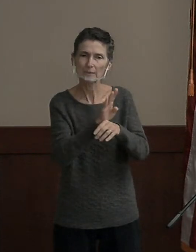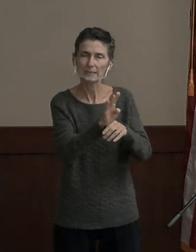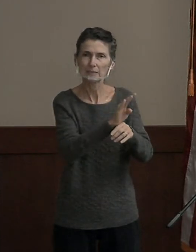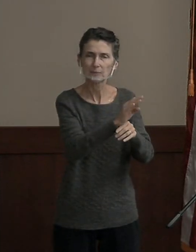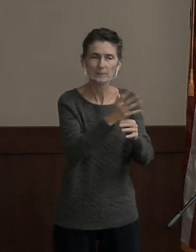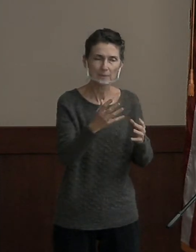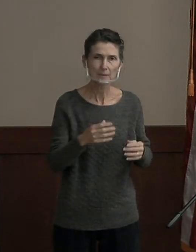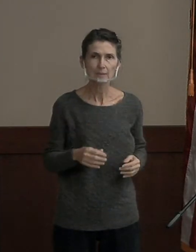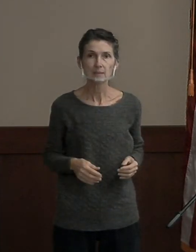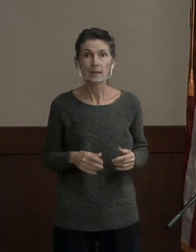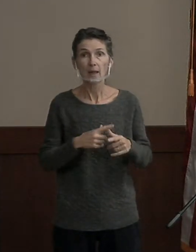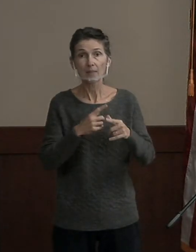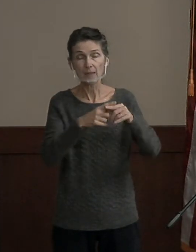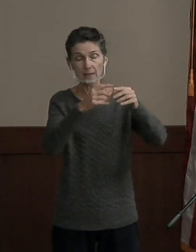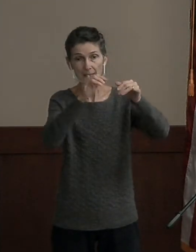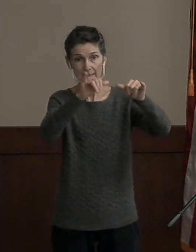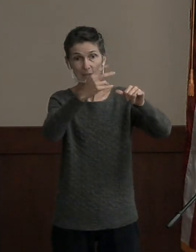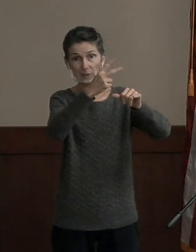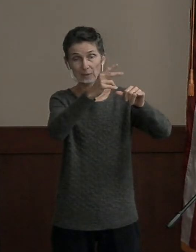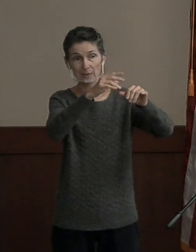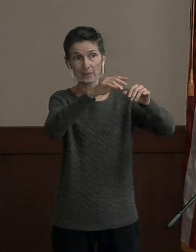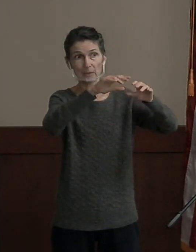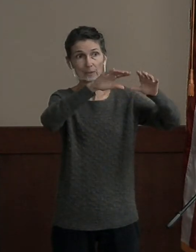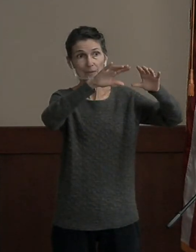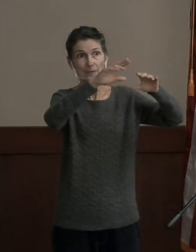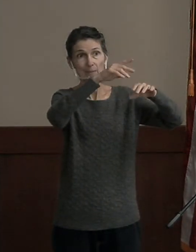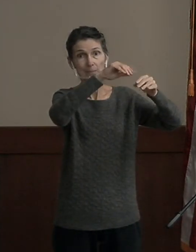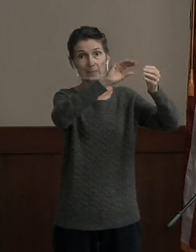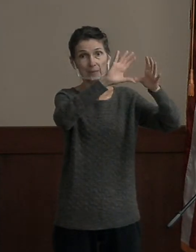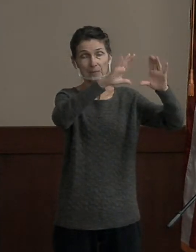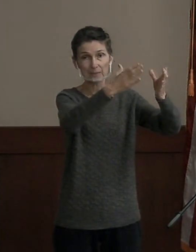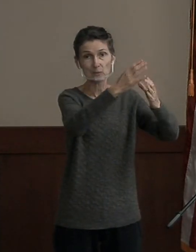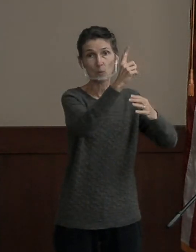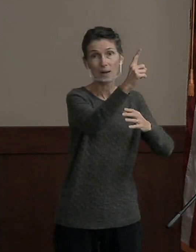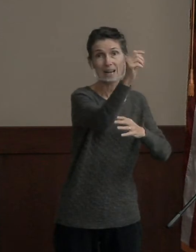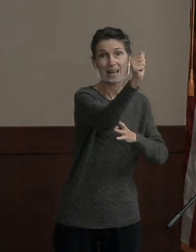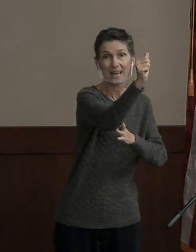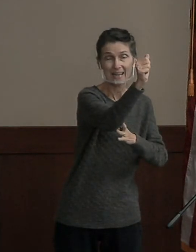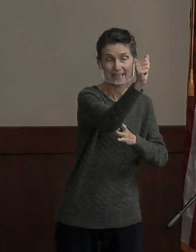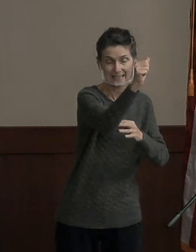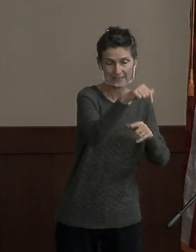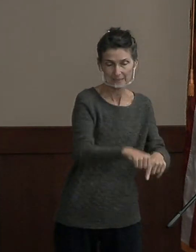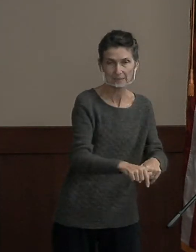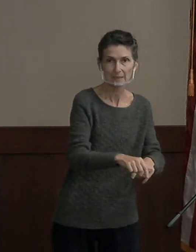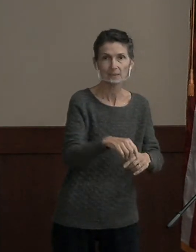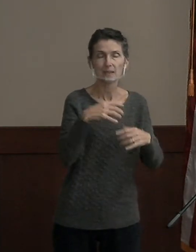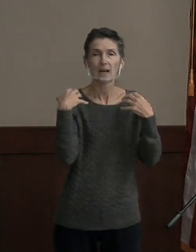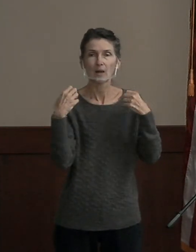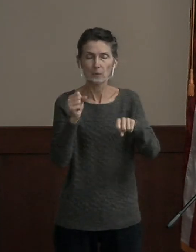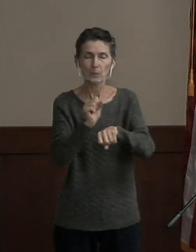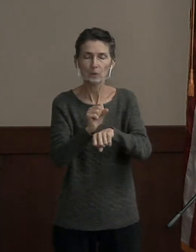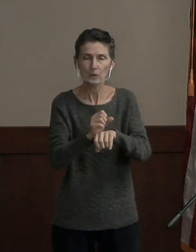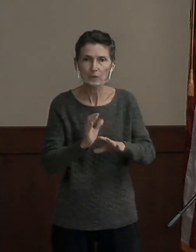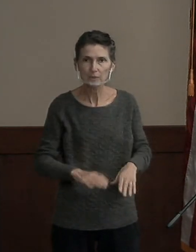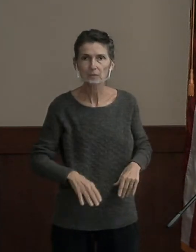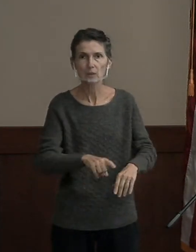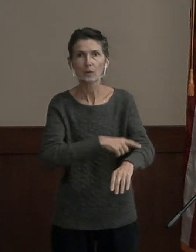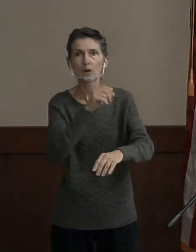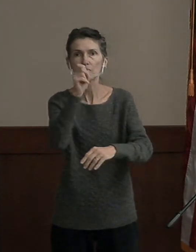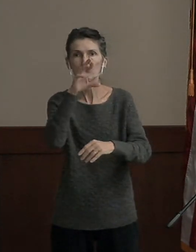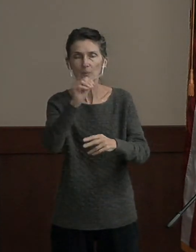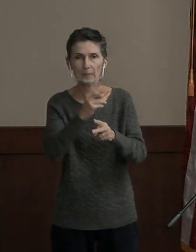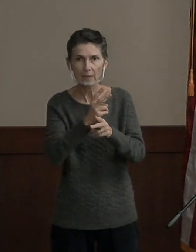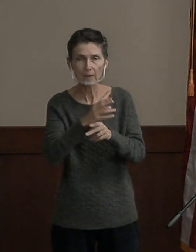even further breaking this down, phase 1A is healthcare workers, long-term care residents and staff, and